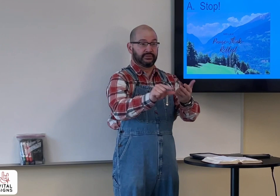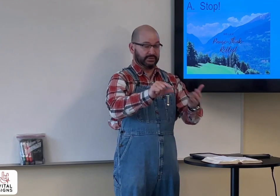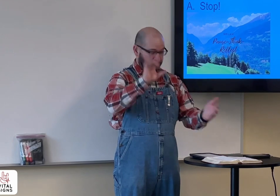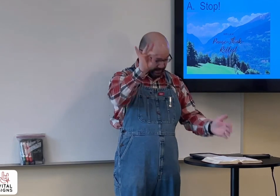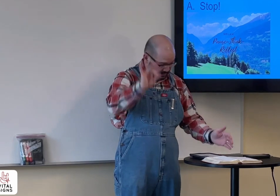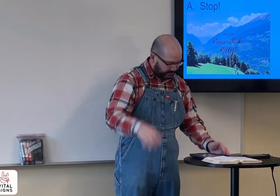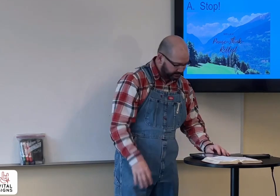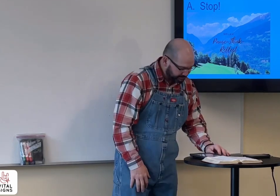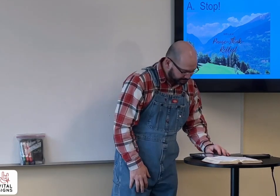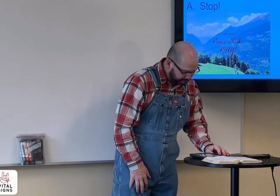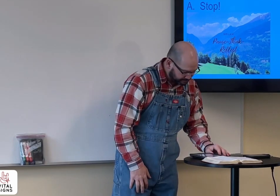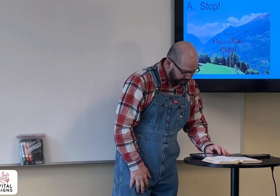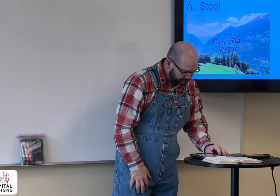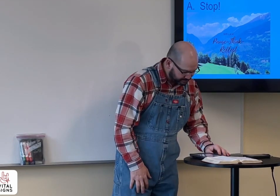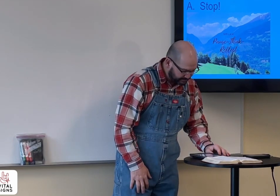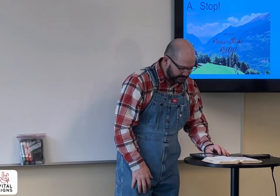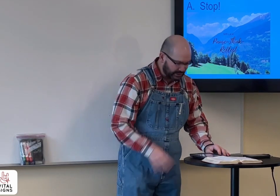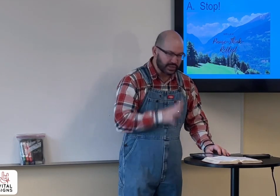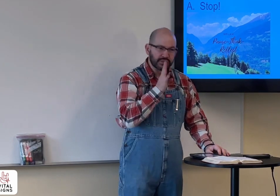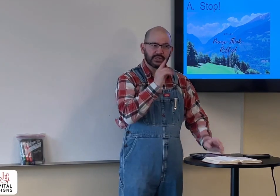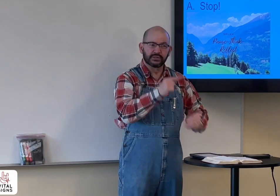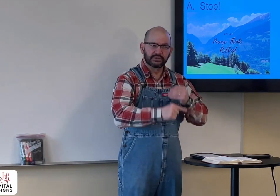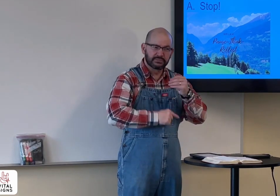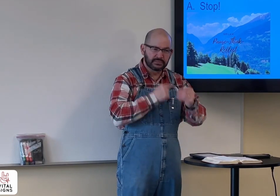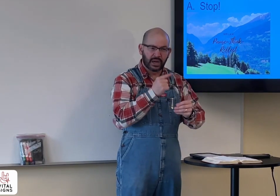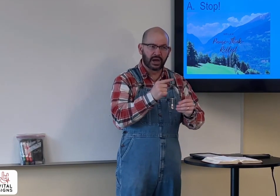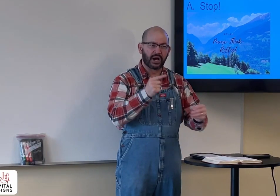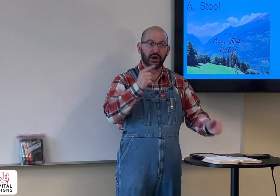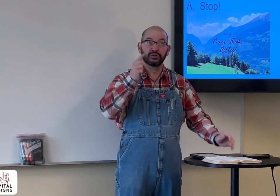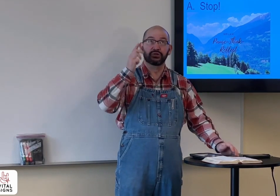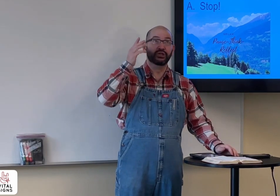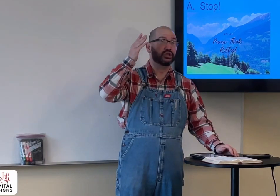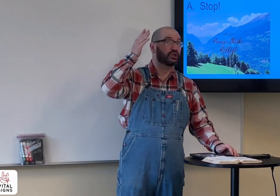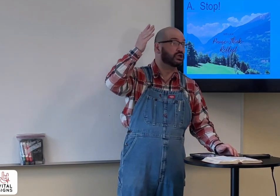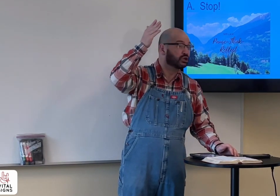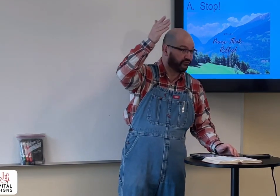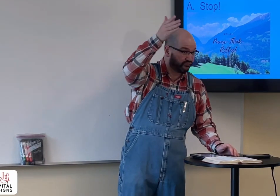The next verse, verse 8, talks about the future.